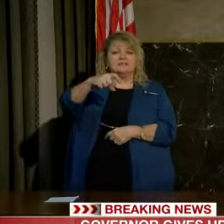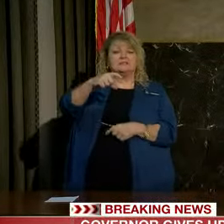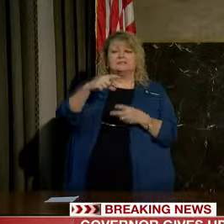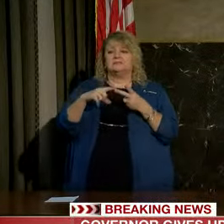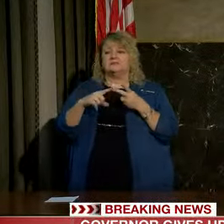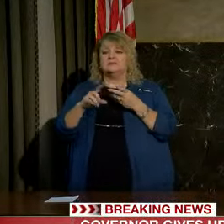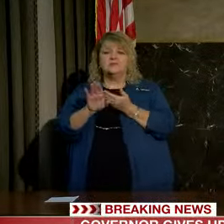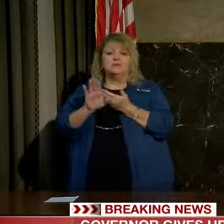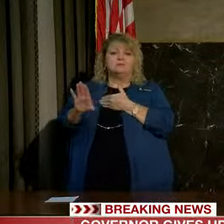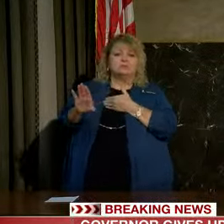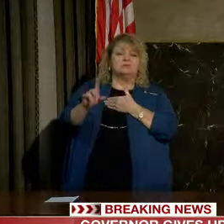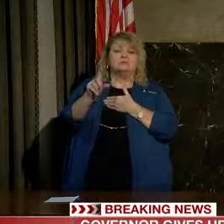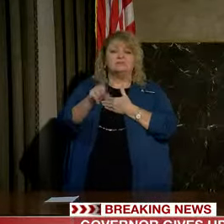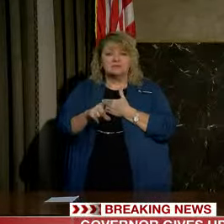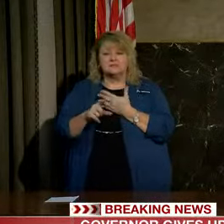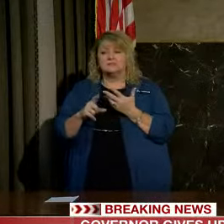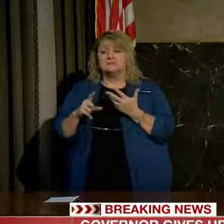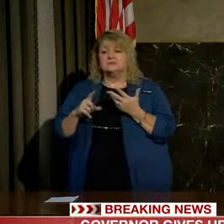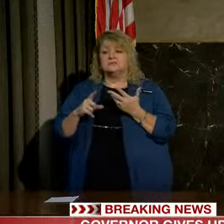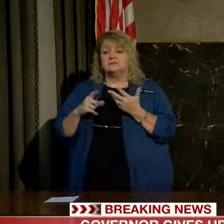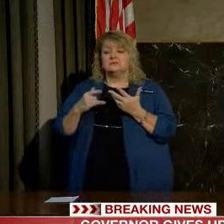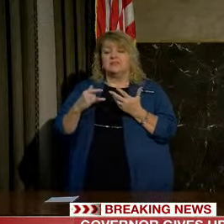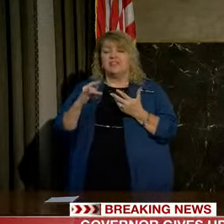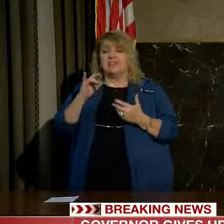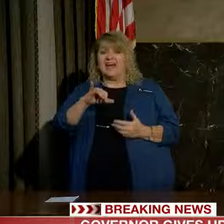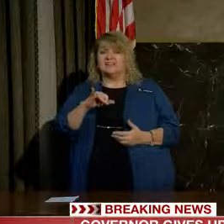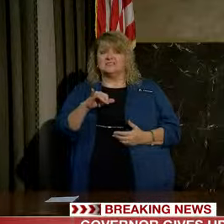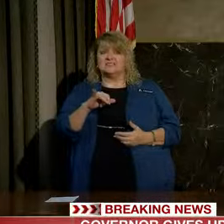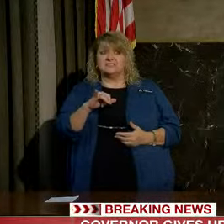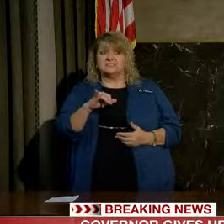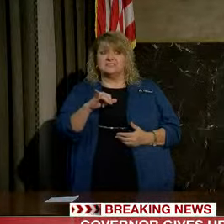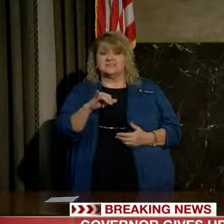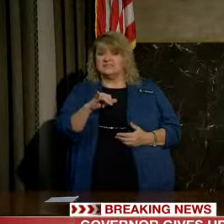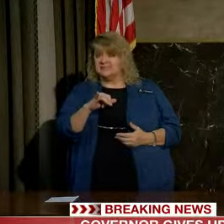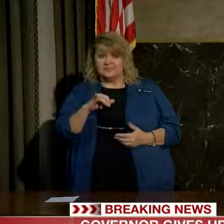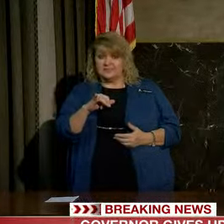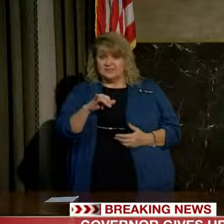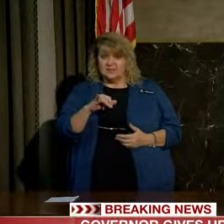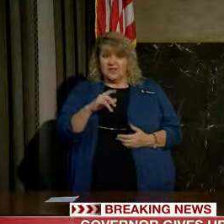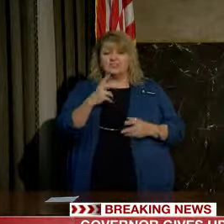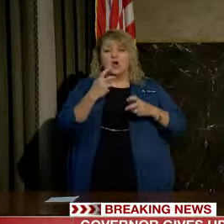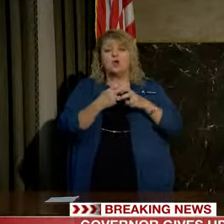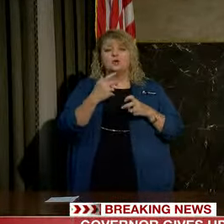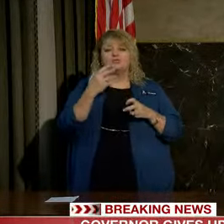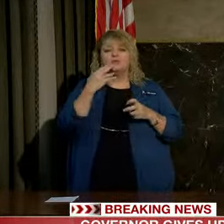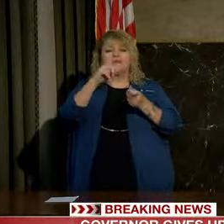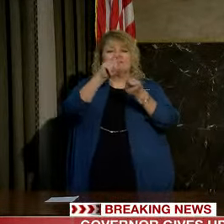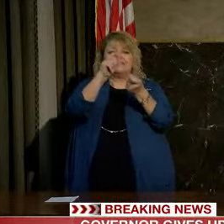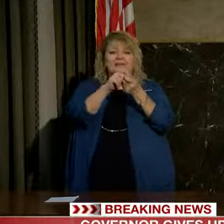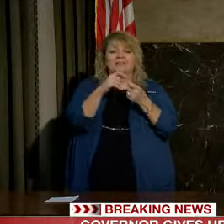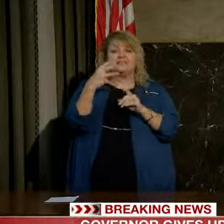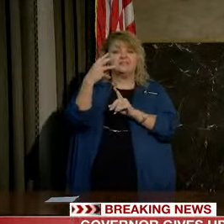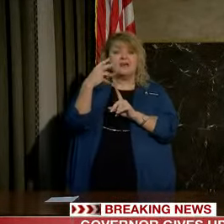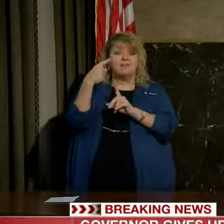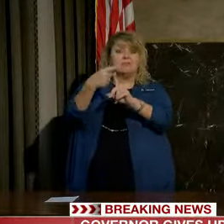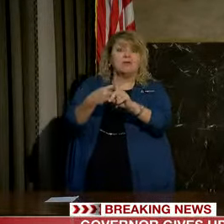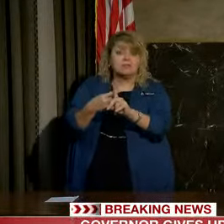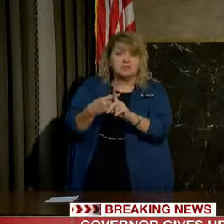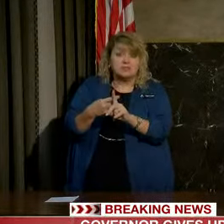as it possibly can be in all 64 parishes. What the situation is going to look like a month from now, I really don't know.